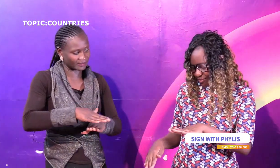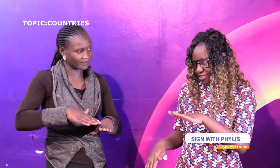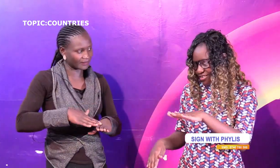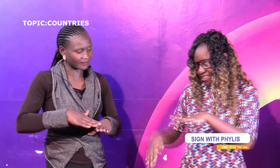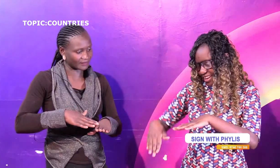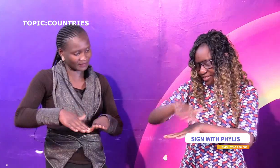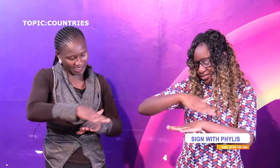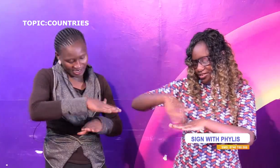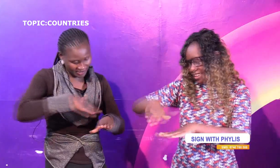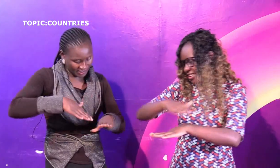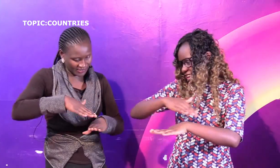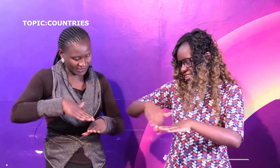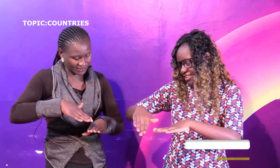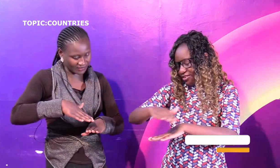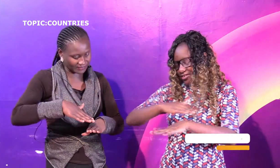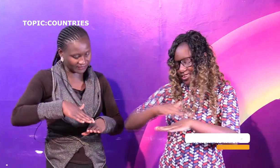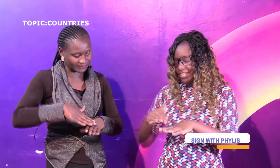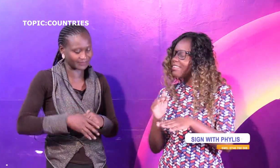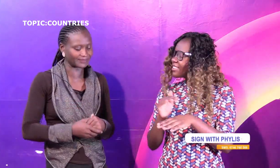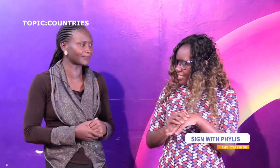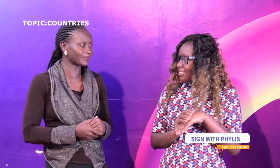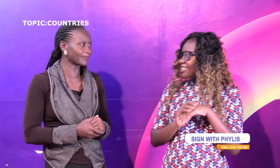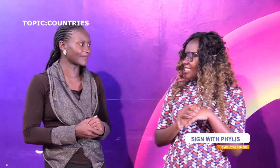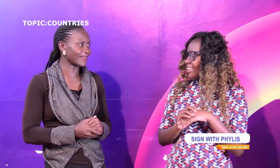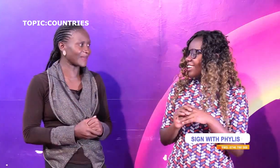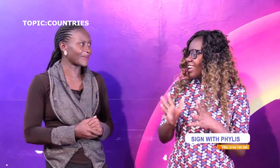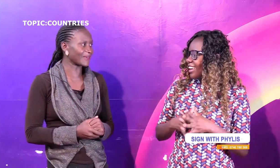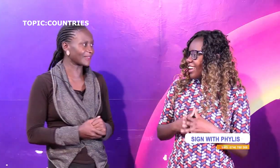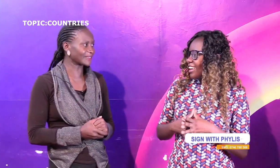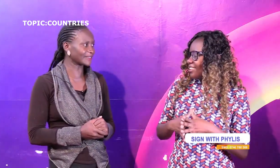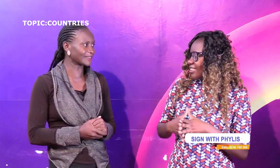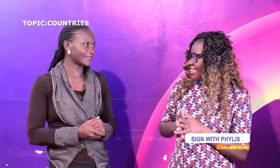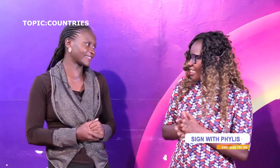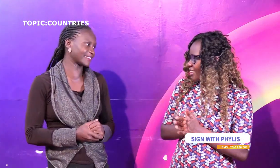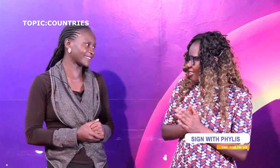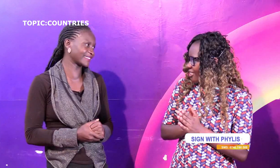peninsula, we're doing it anti-clockwise. Interesting. Which other? We had